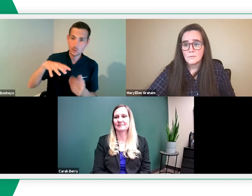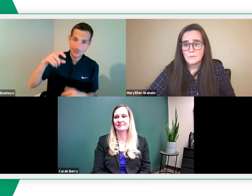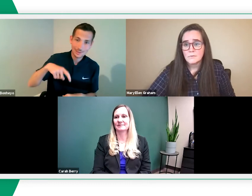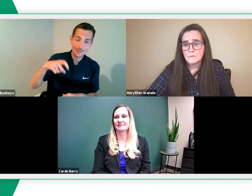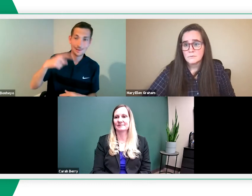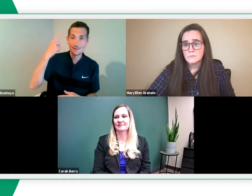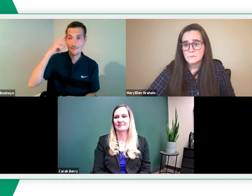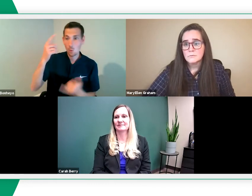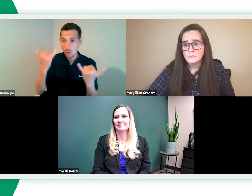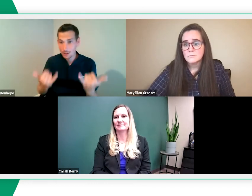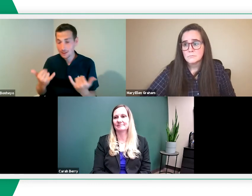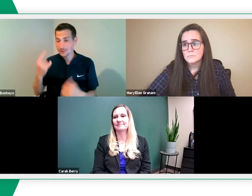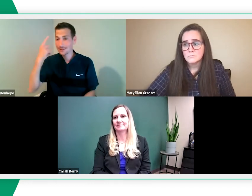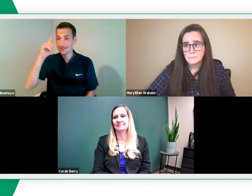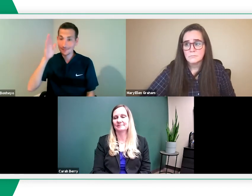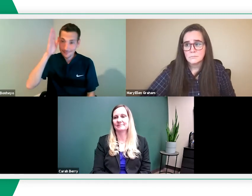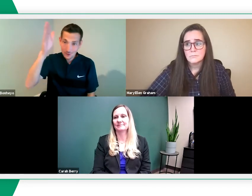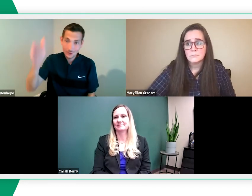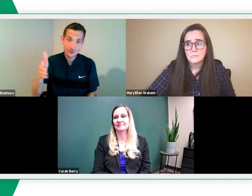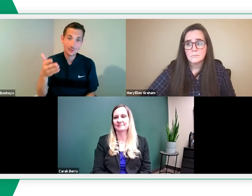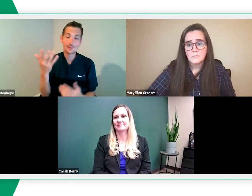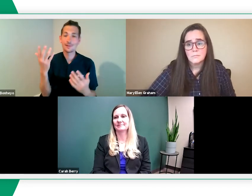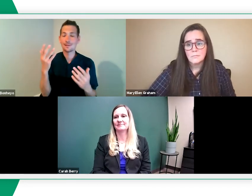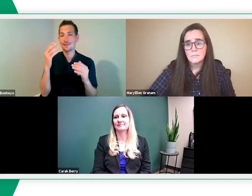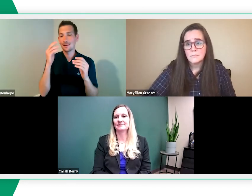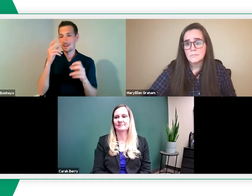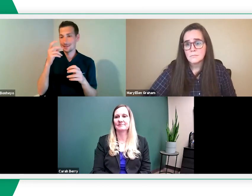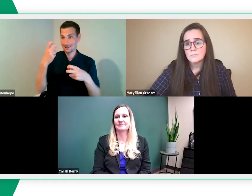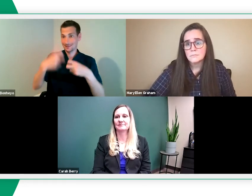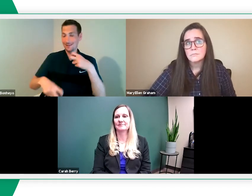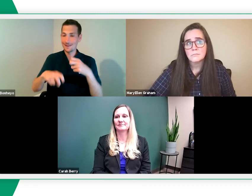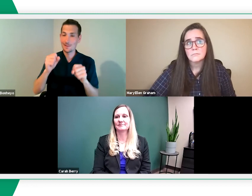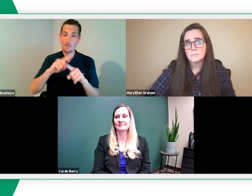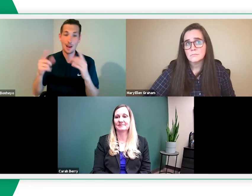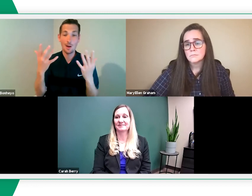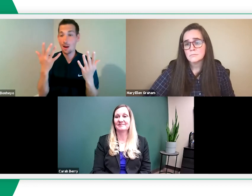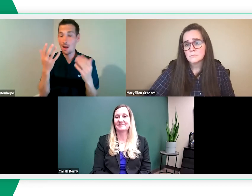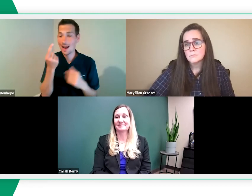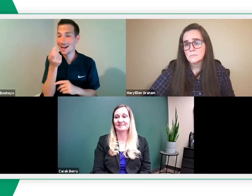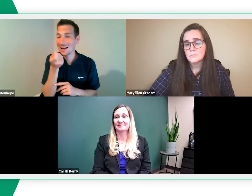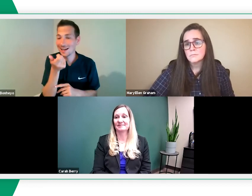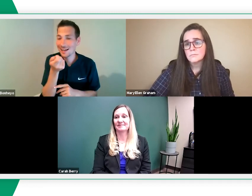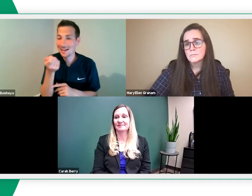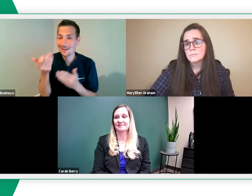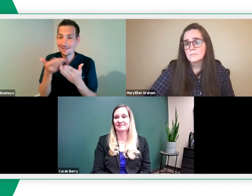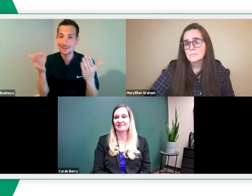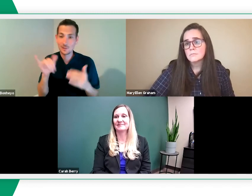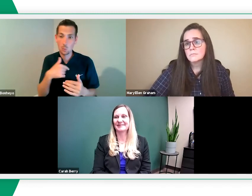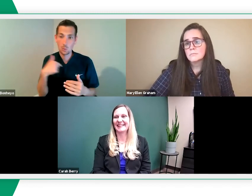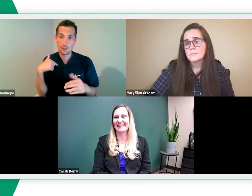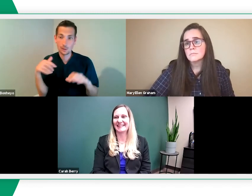offer our students and figure out what the students need and work with them for the future. It's tough,